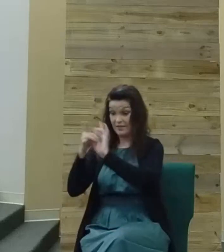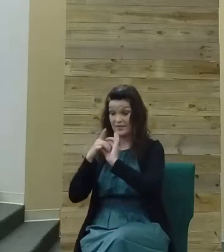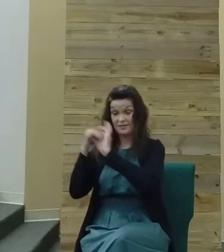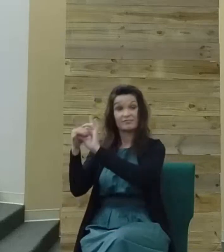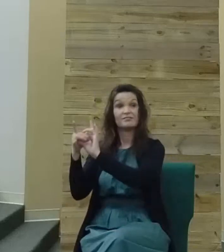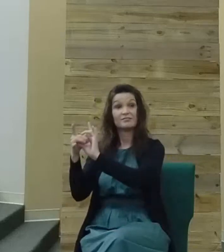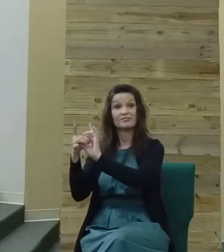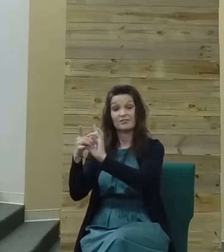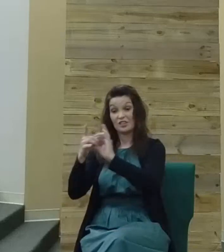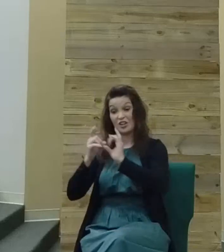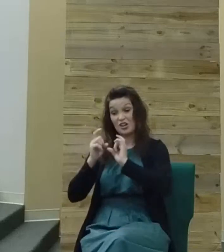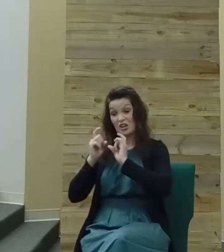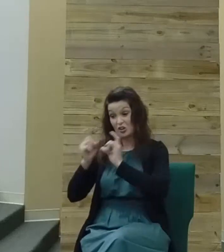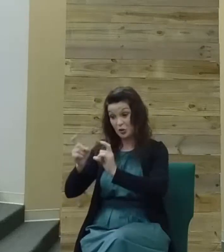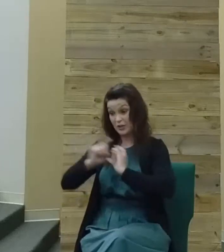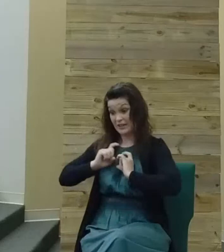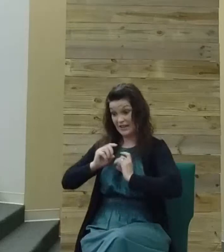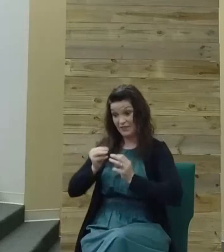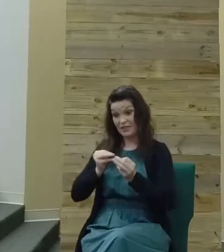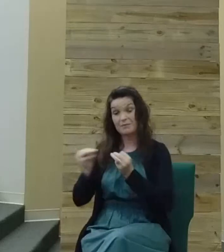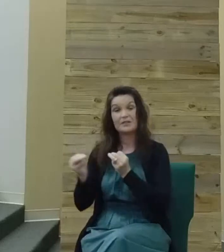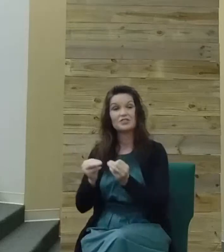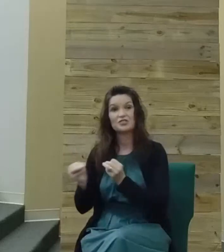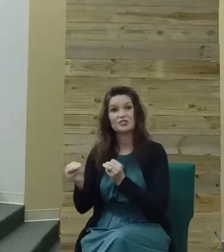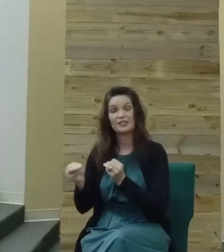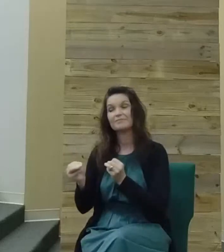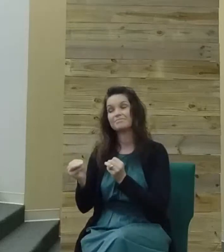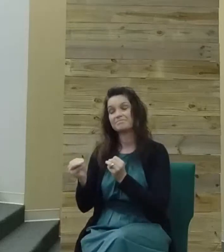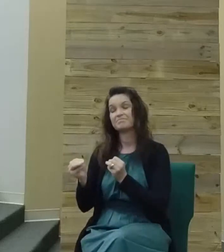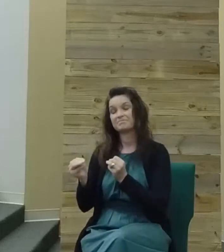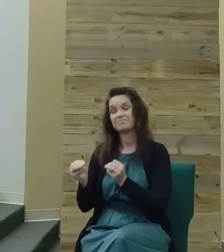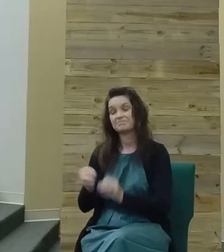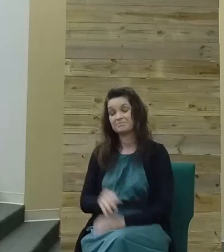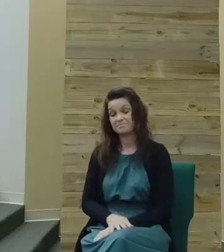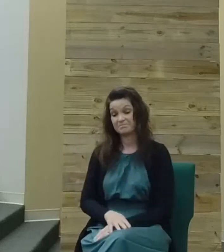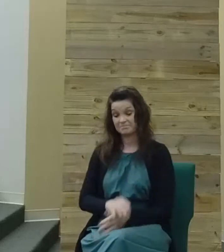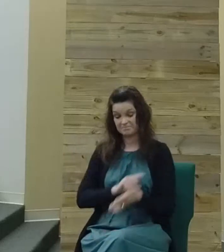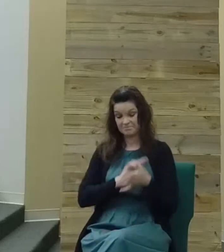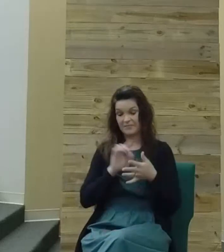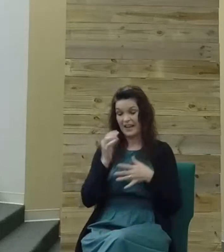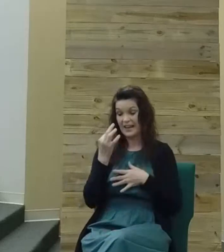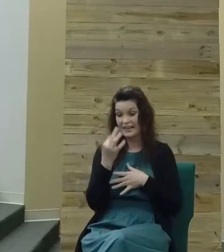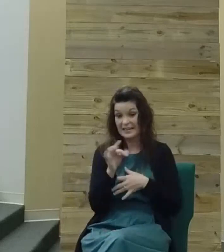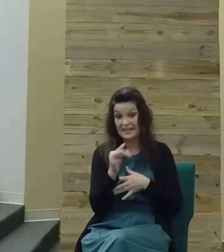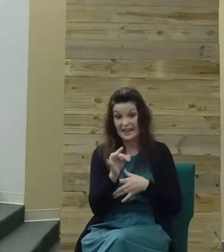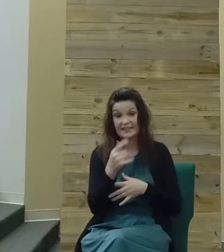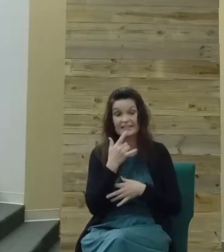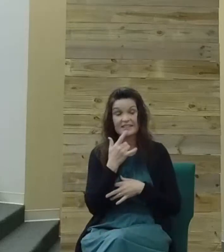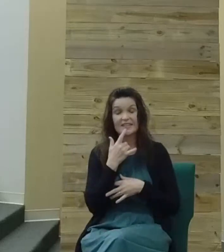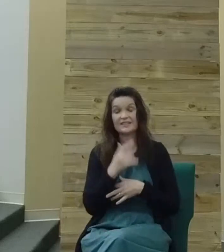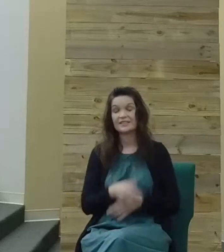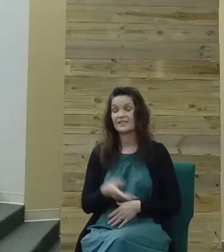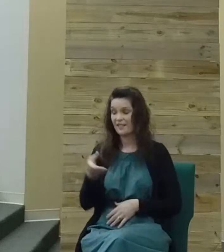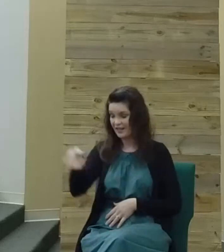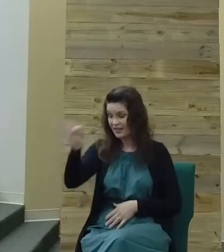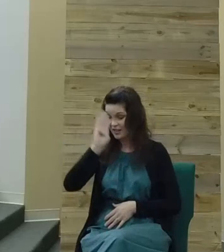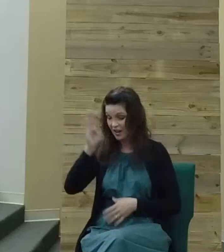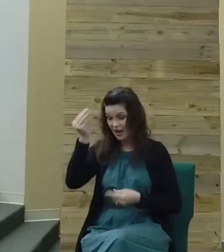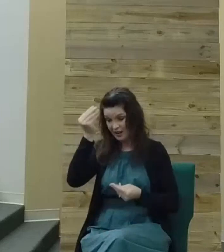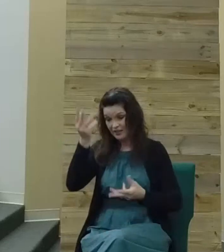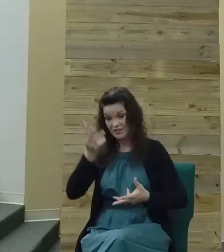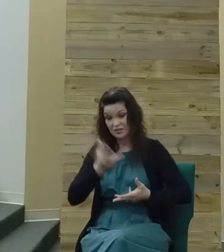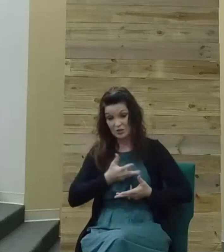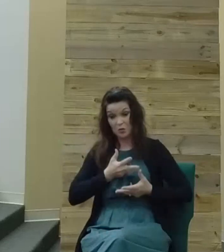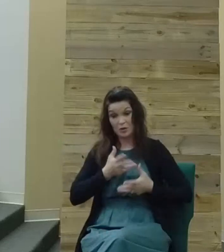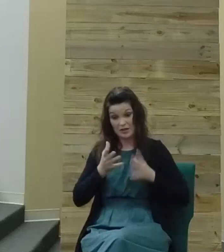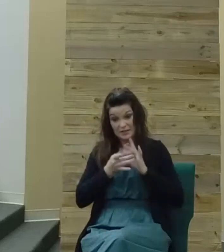God, verse 18 says that you are given the ministry of reconciliation. And then in verse 19, it says that God has